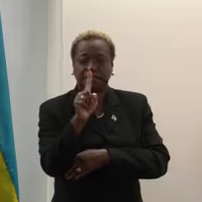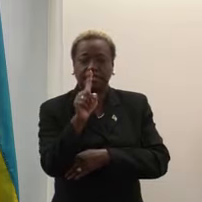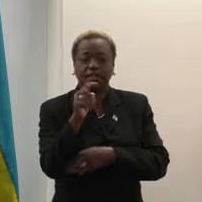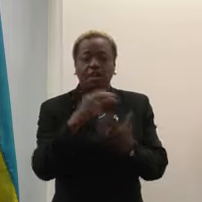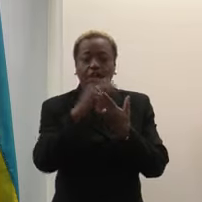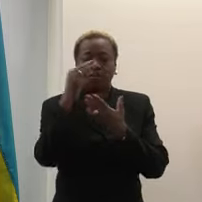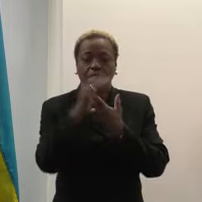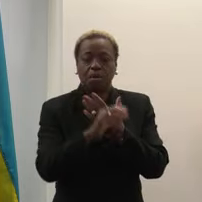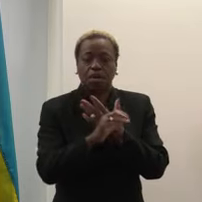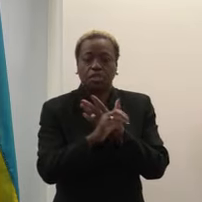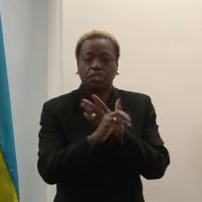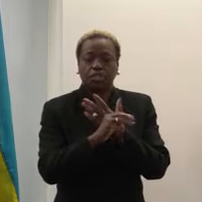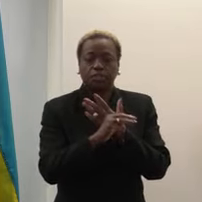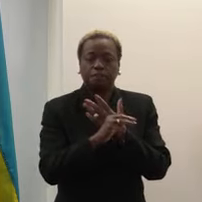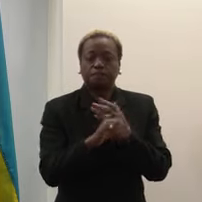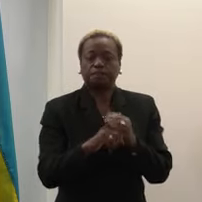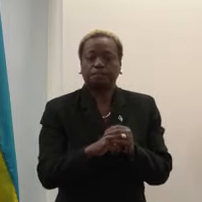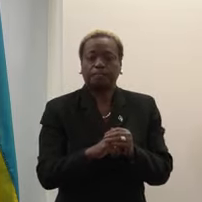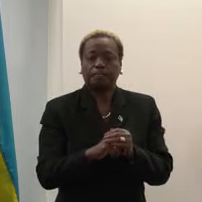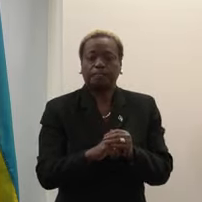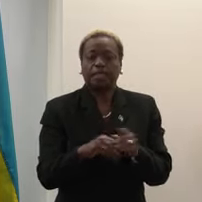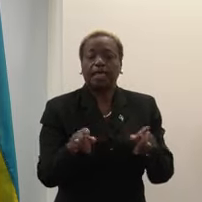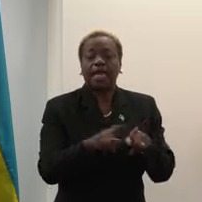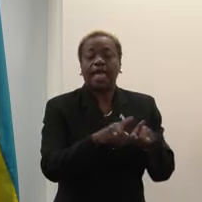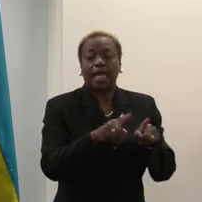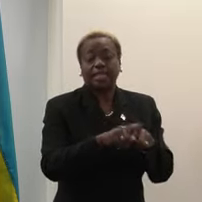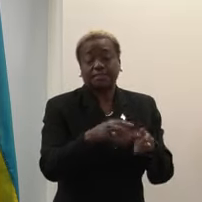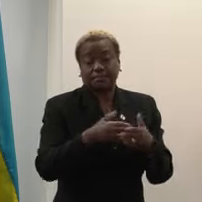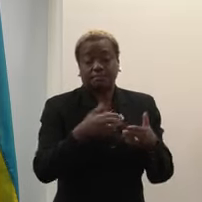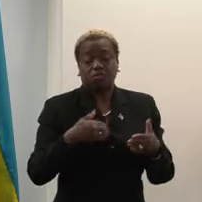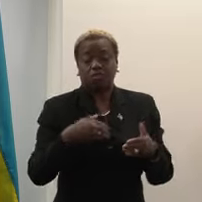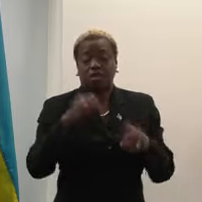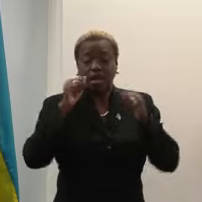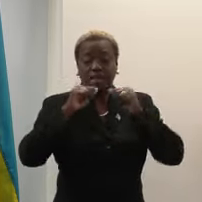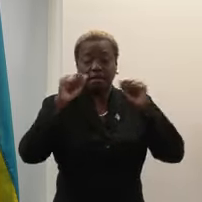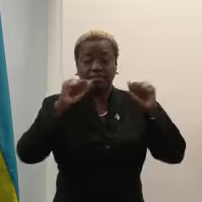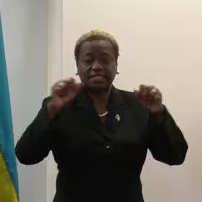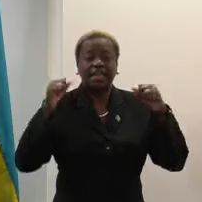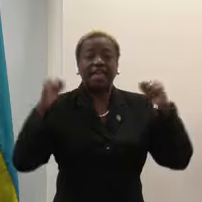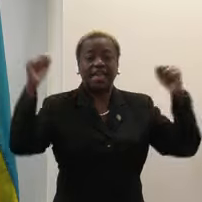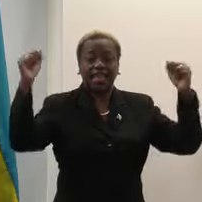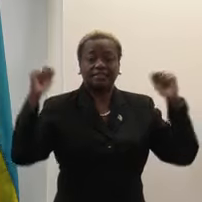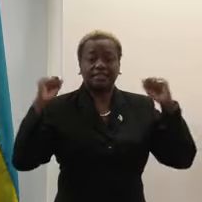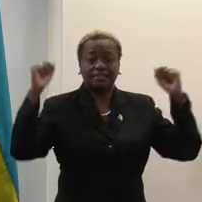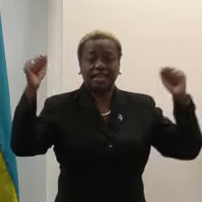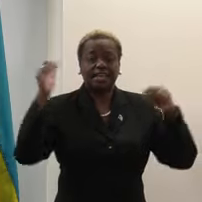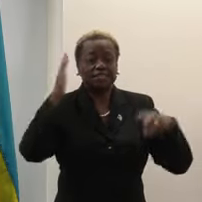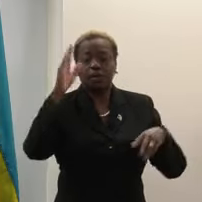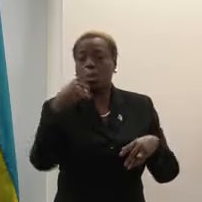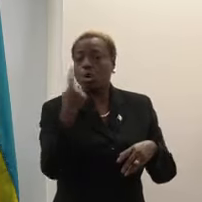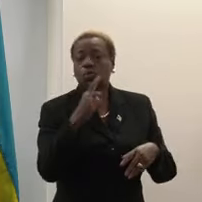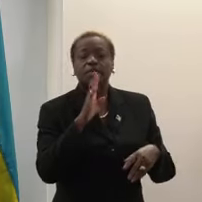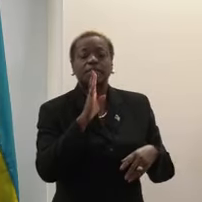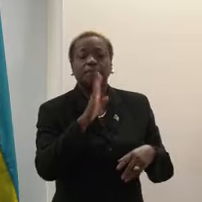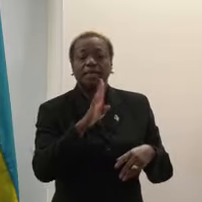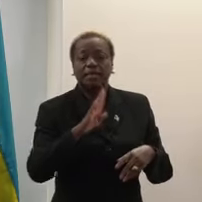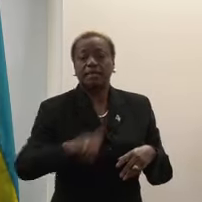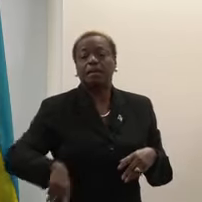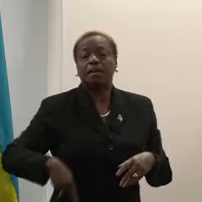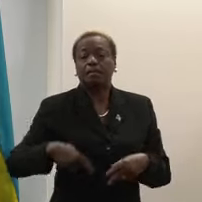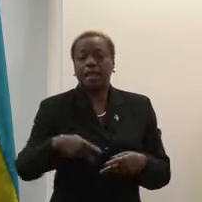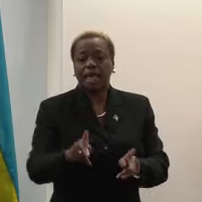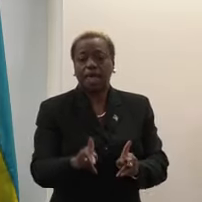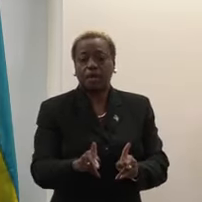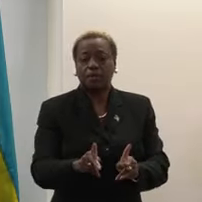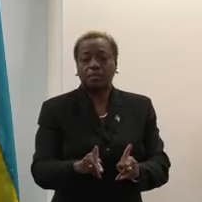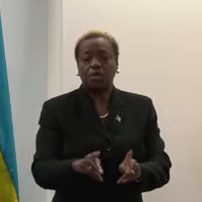of March. As previously announced, exercise will only be permitted